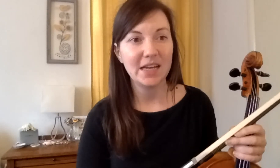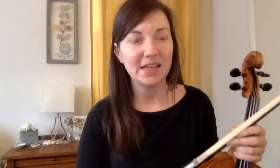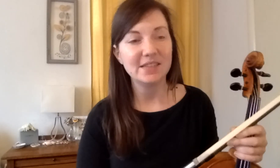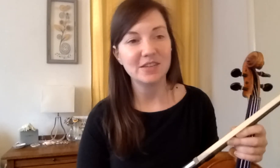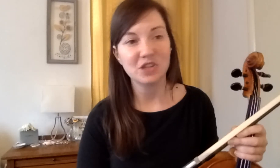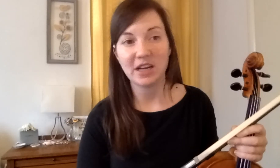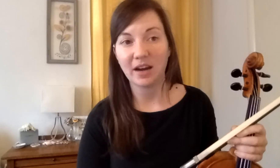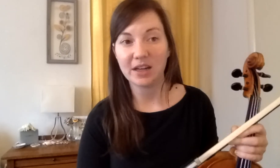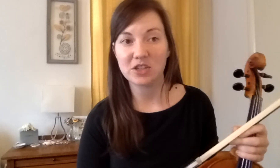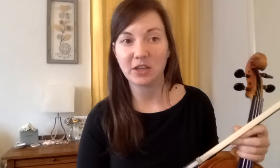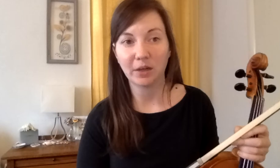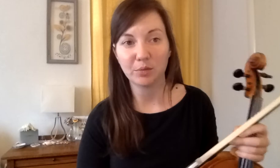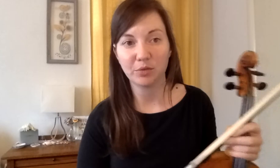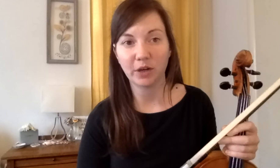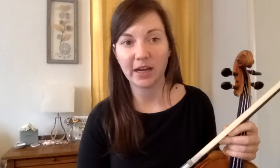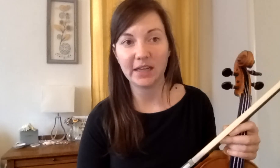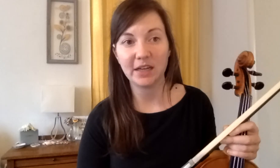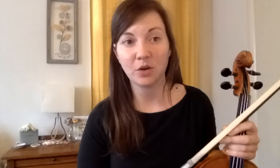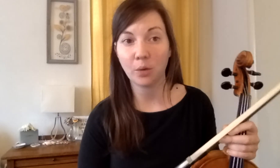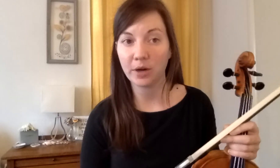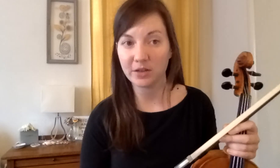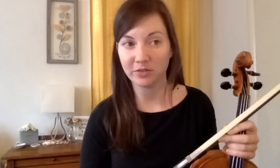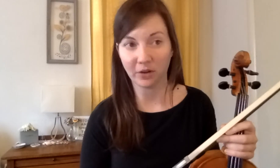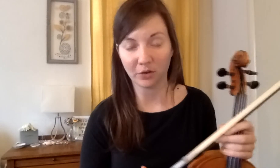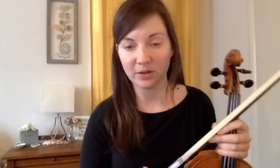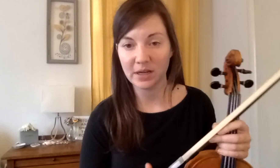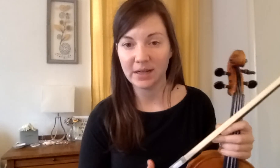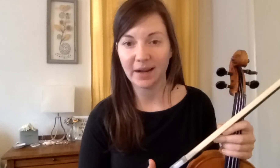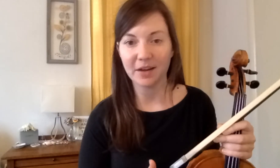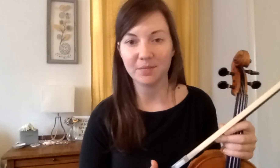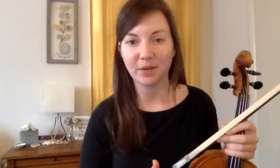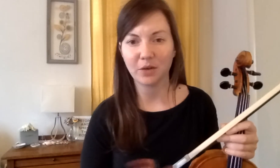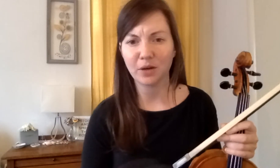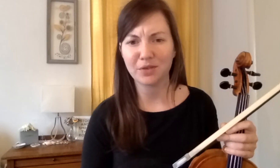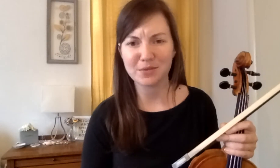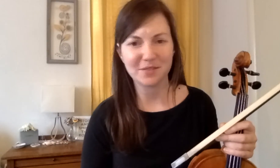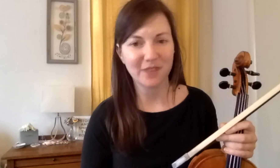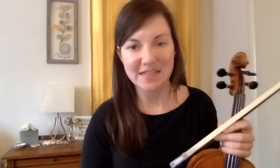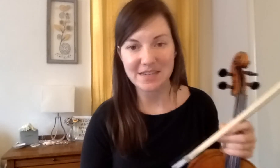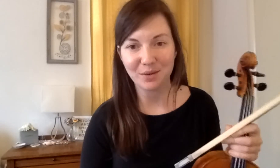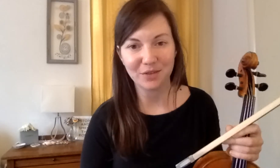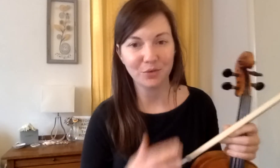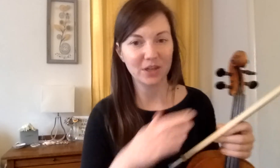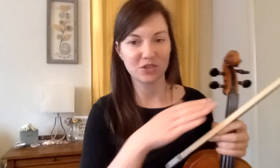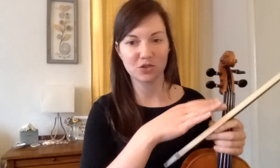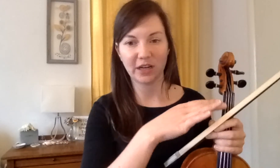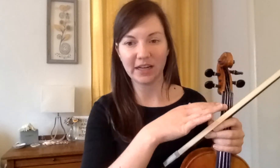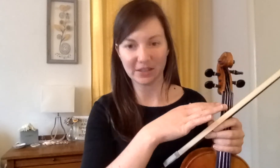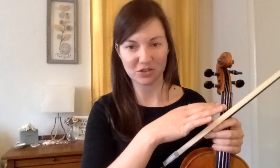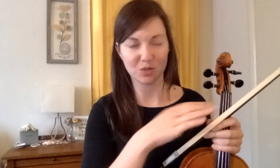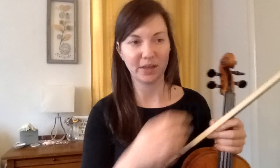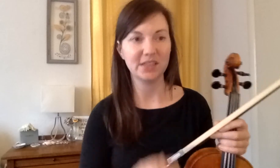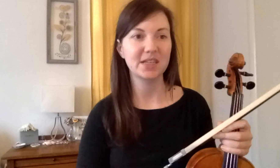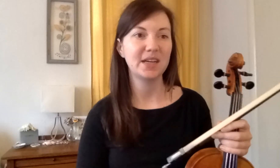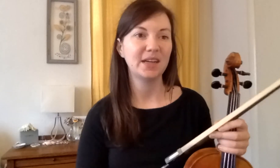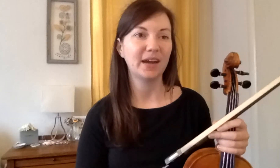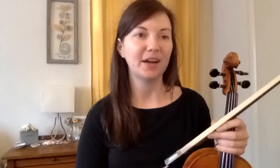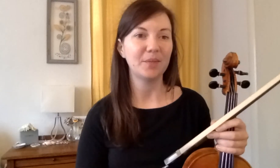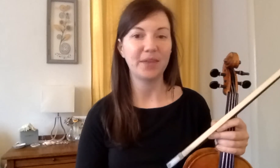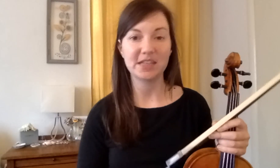a generic term for any chordophone. A chordophone is a fancy word for a string instrument that is